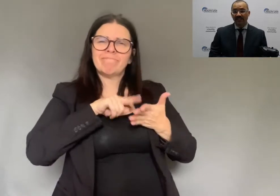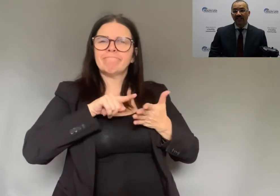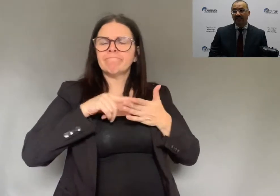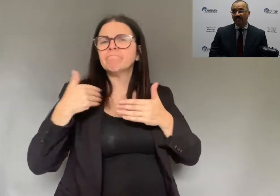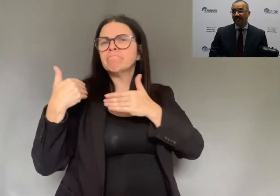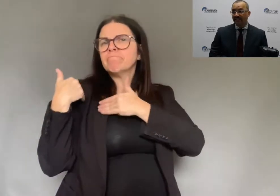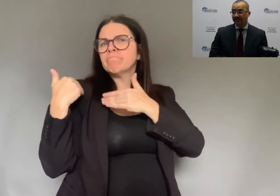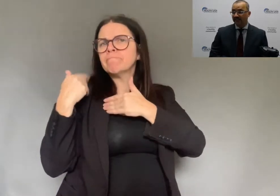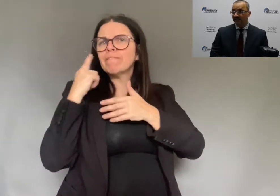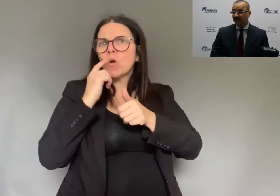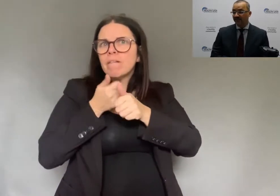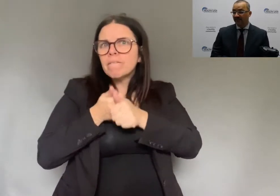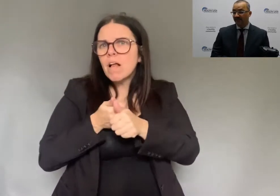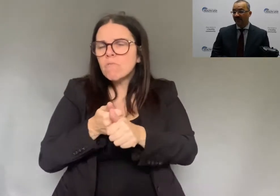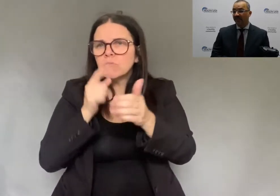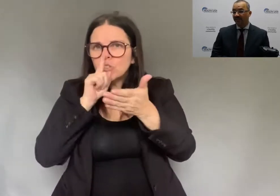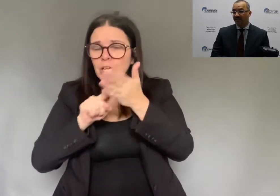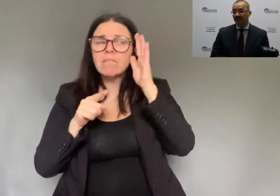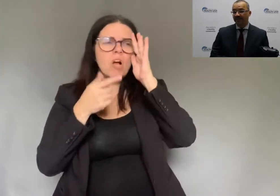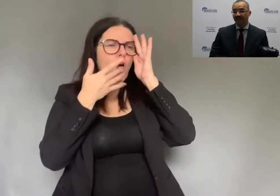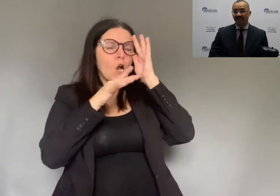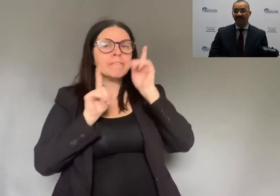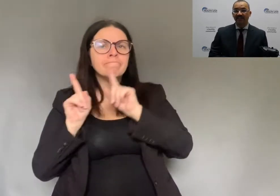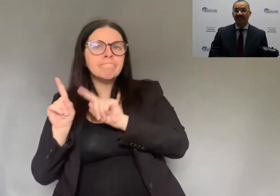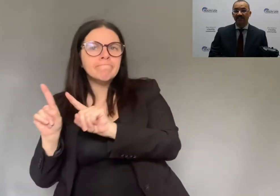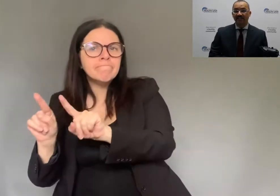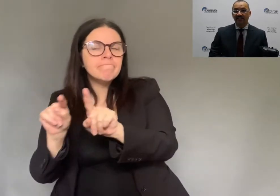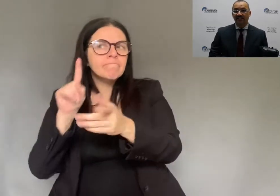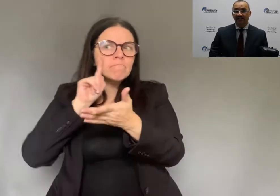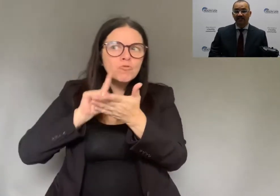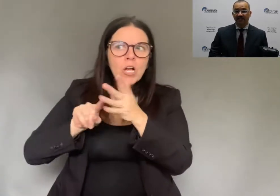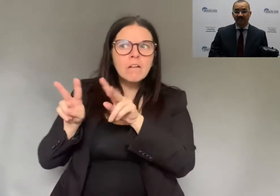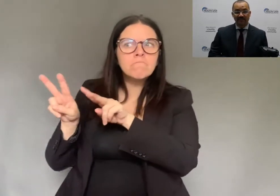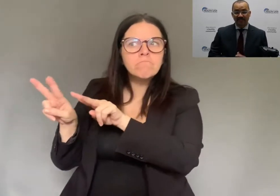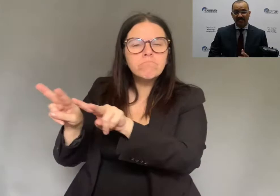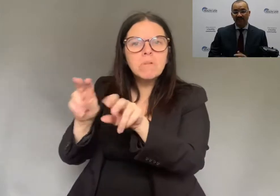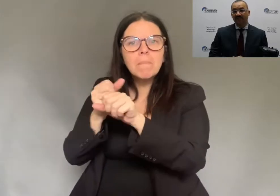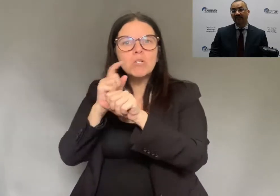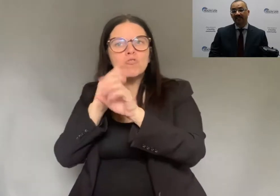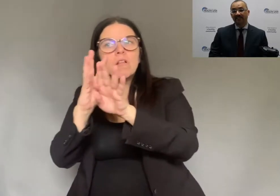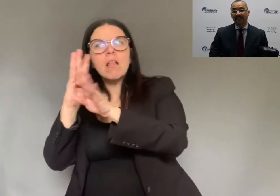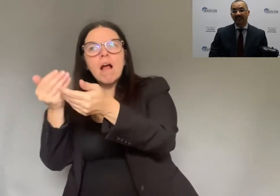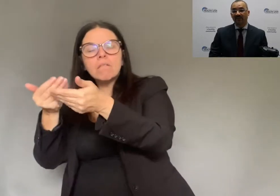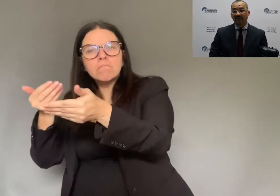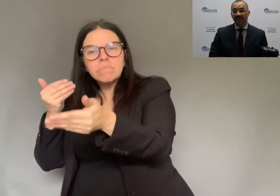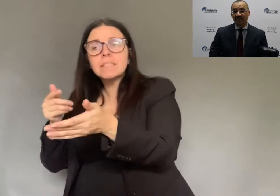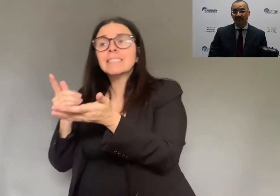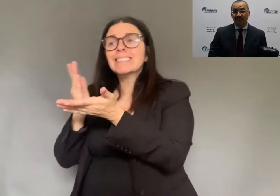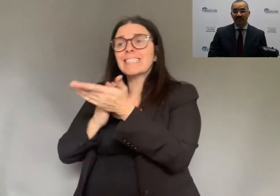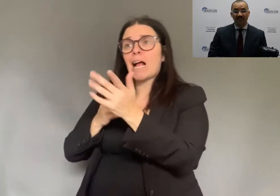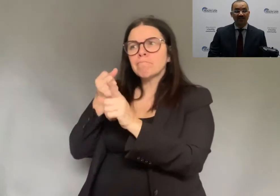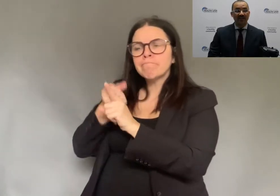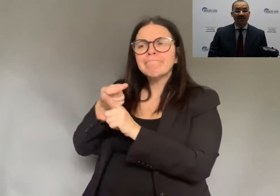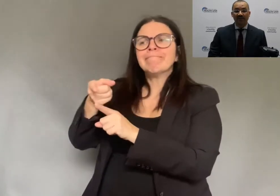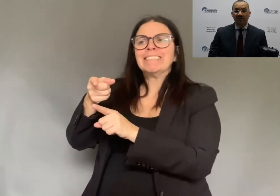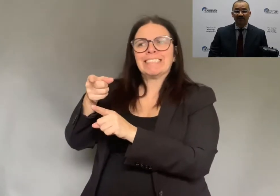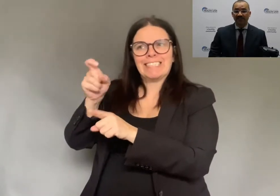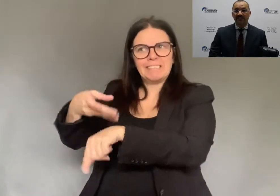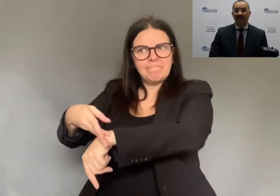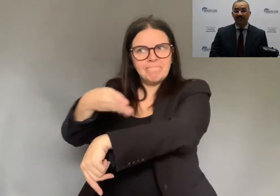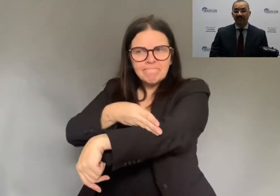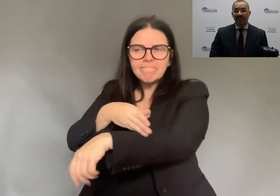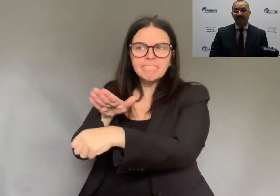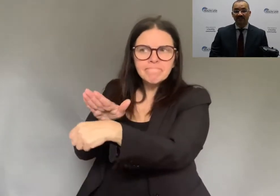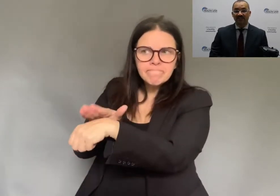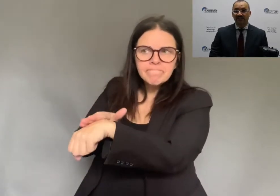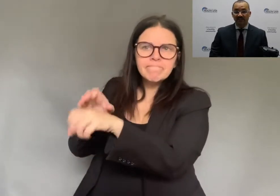already, and they were monitoring all these businesses, and at some cases they provided some education, but mostly